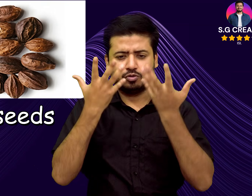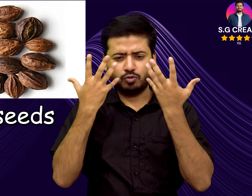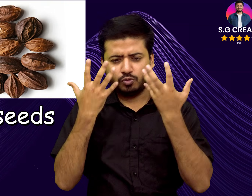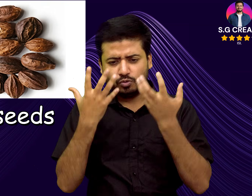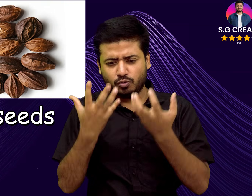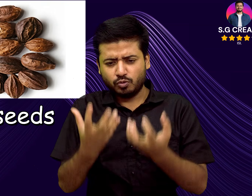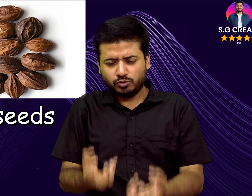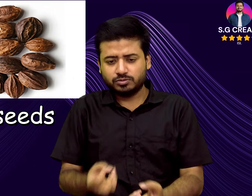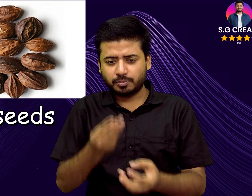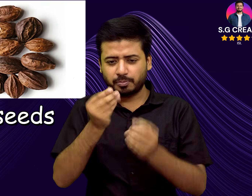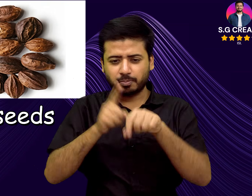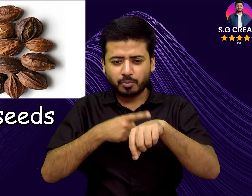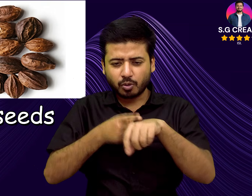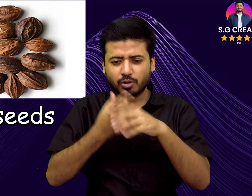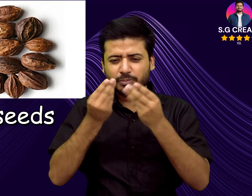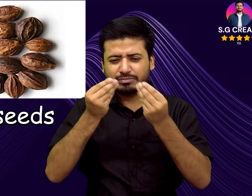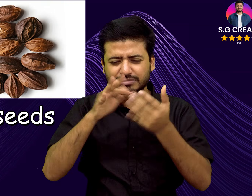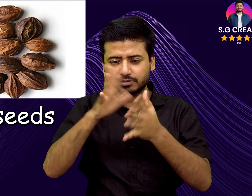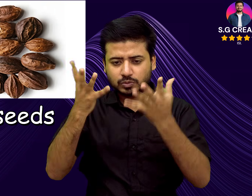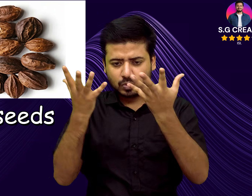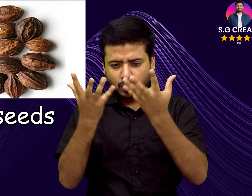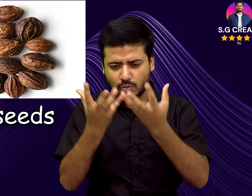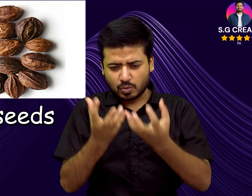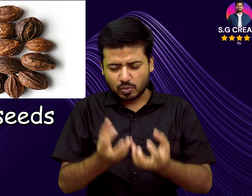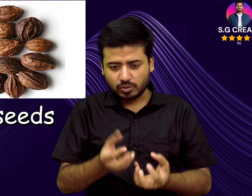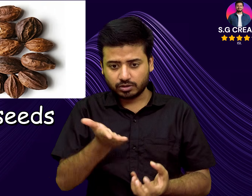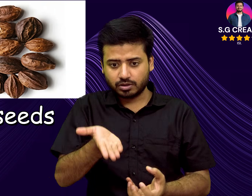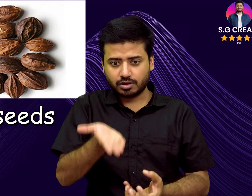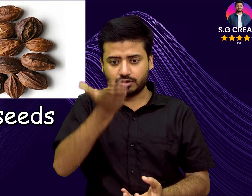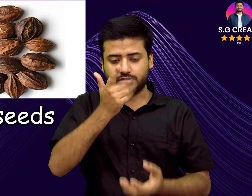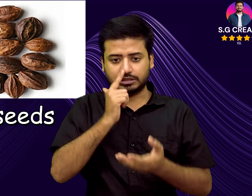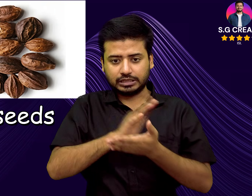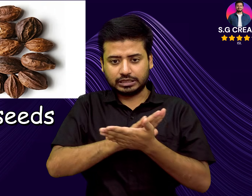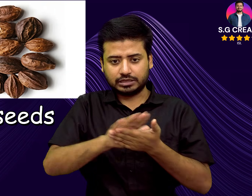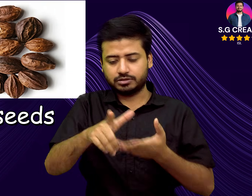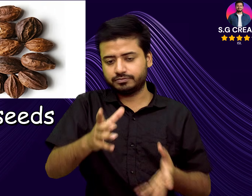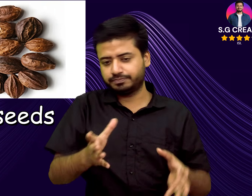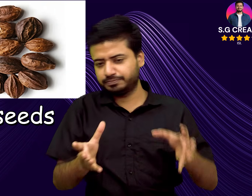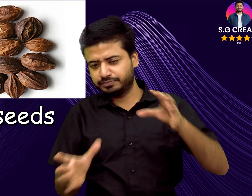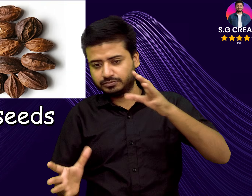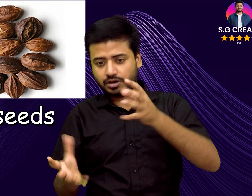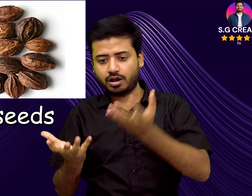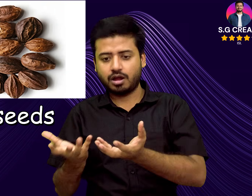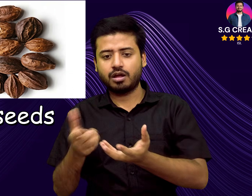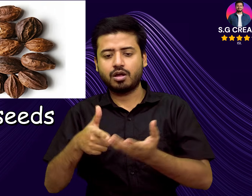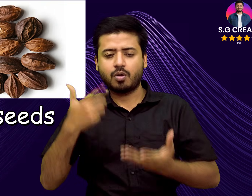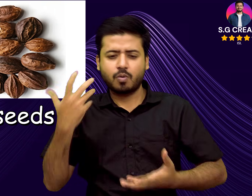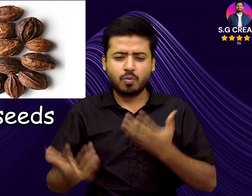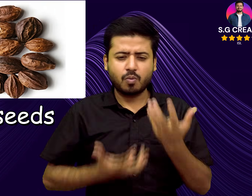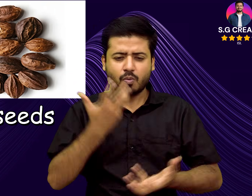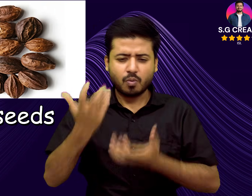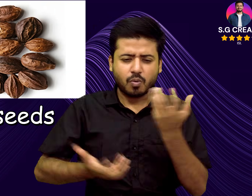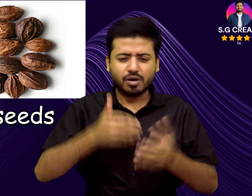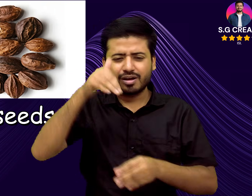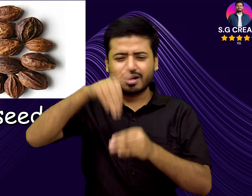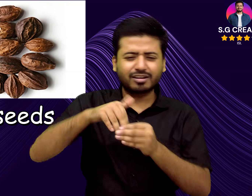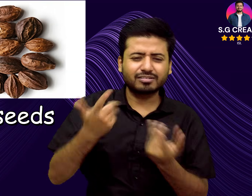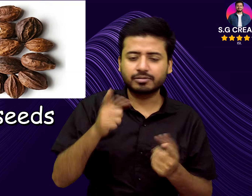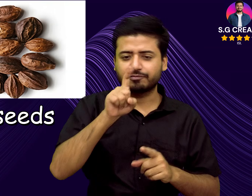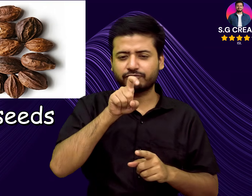bottom. The bottom pot must be intact to act as the storage reservoir. You can install a food-grade spigot in this one. Cotton muslin